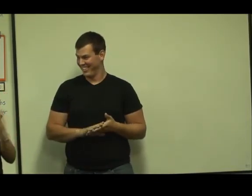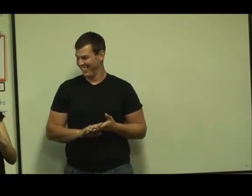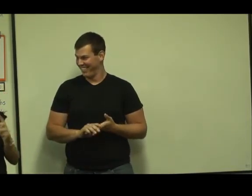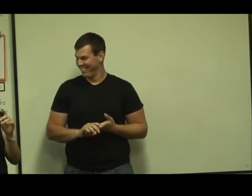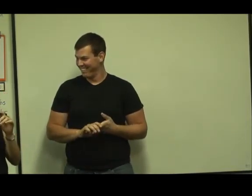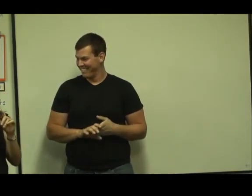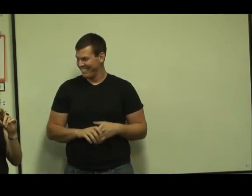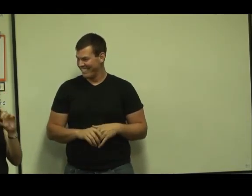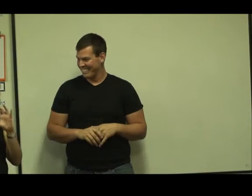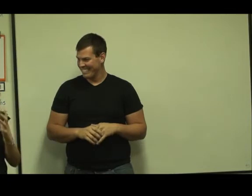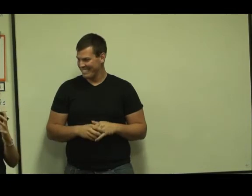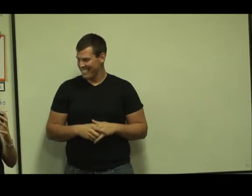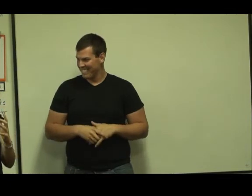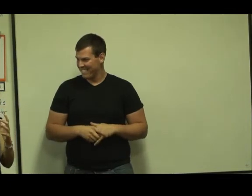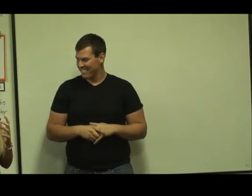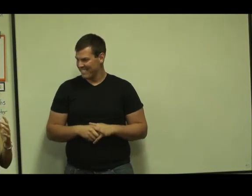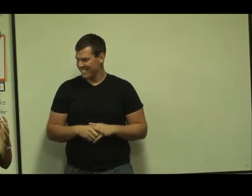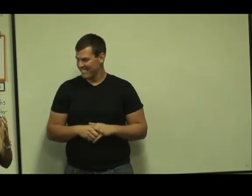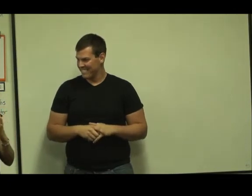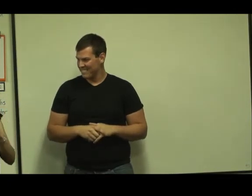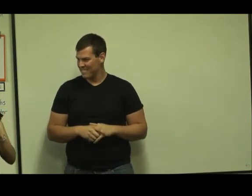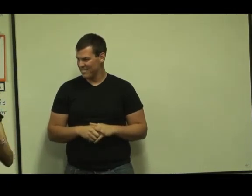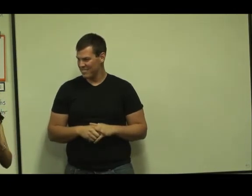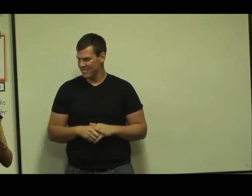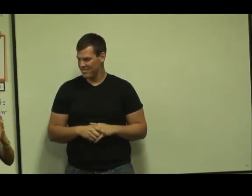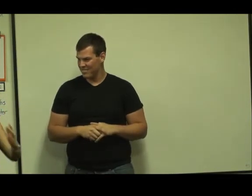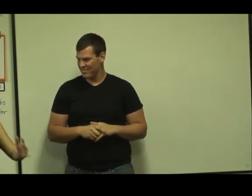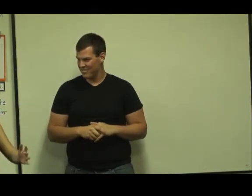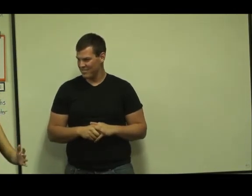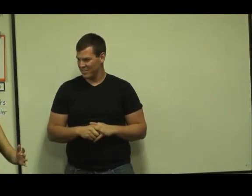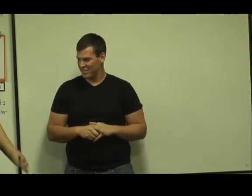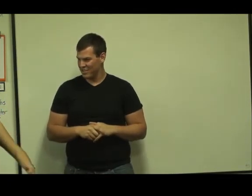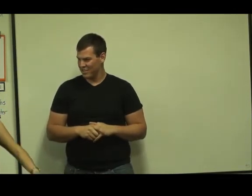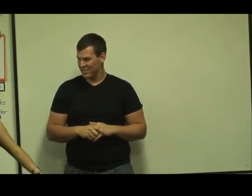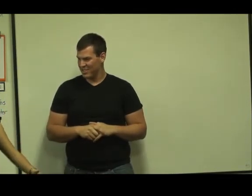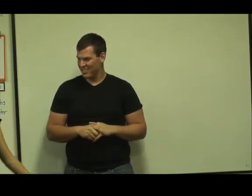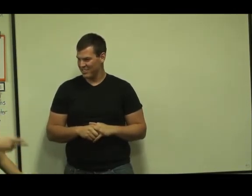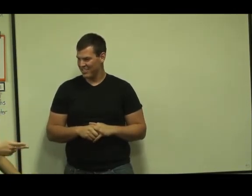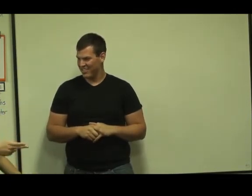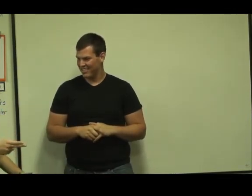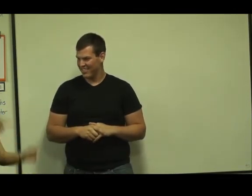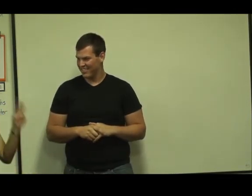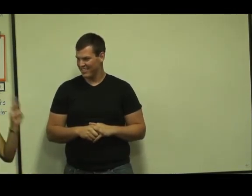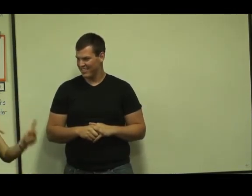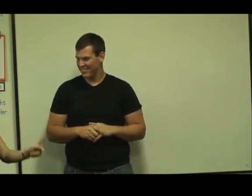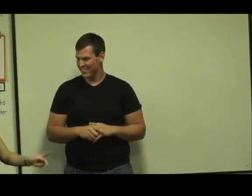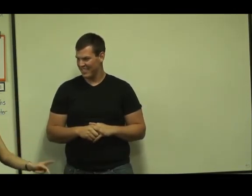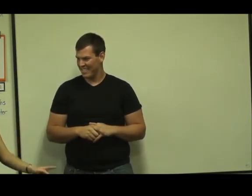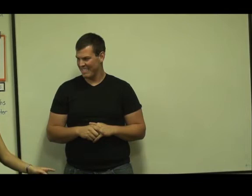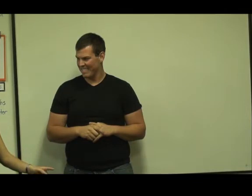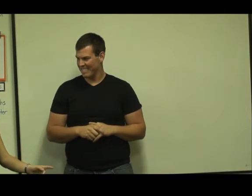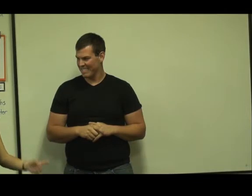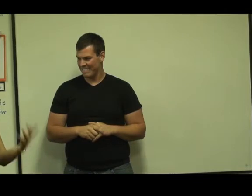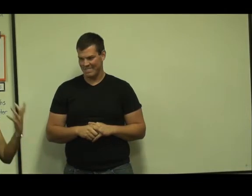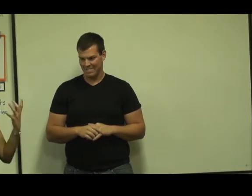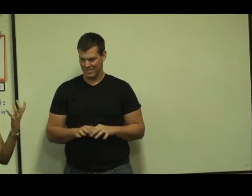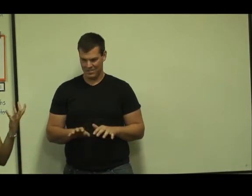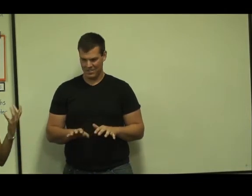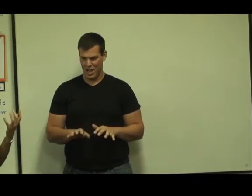All of my ASL classes, they always like emphasize like, don't throw something at a person who's deaf. Like,